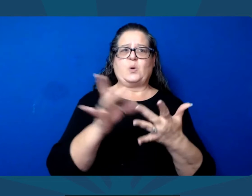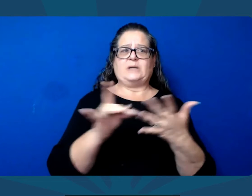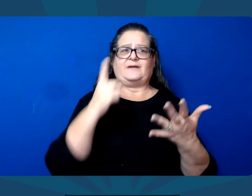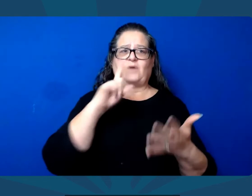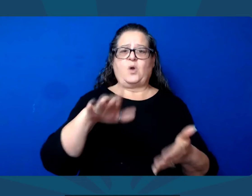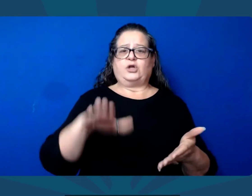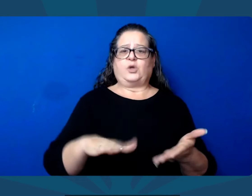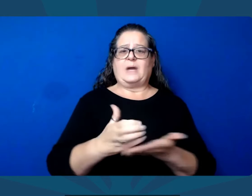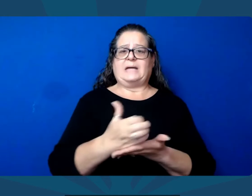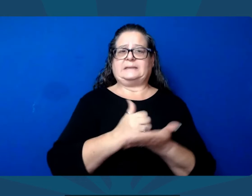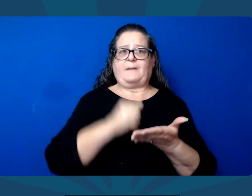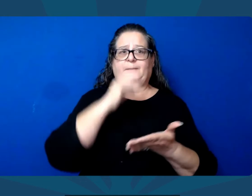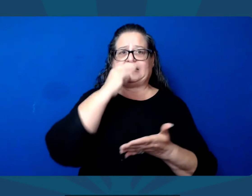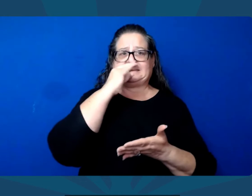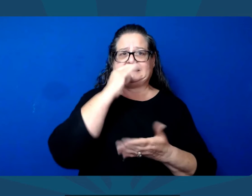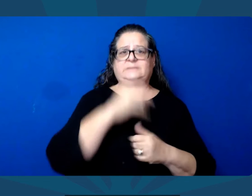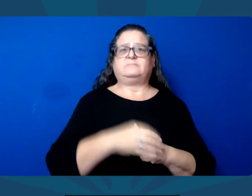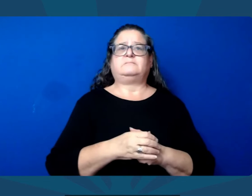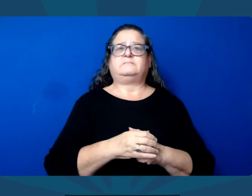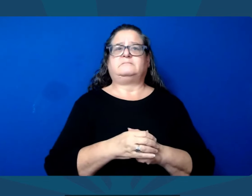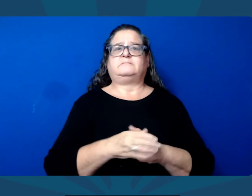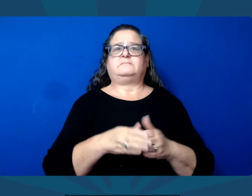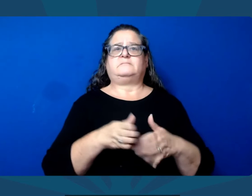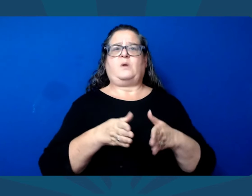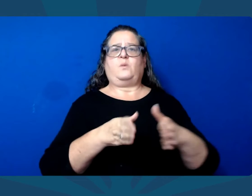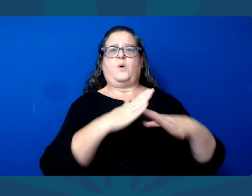against school choice for lower-income kids,